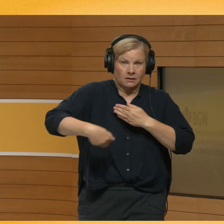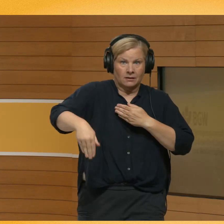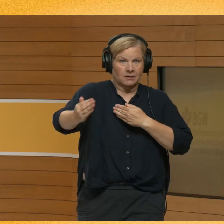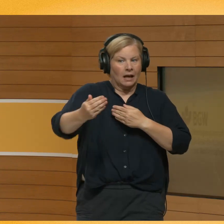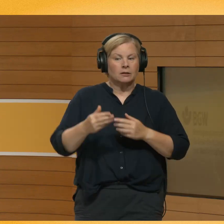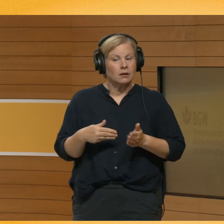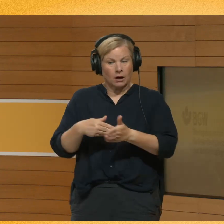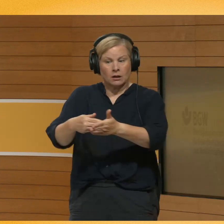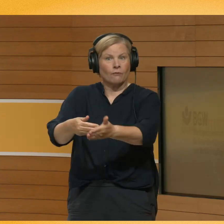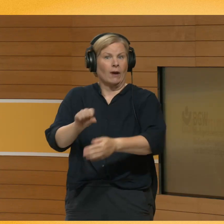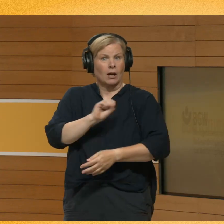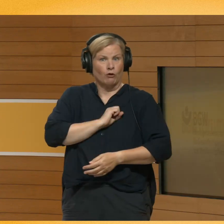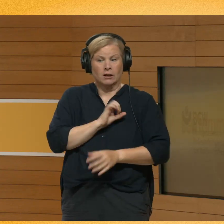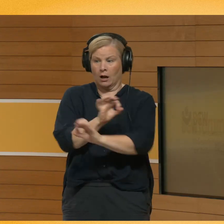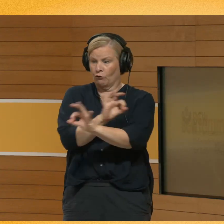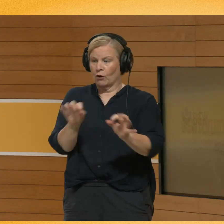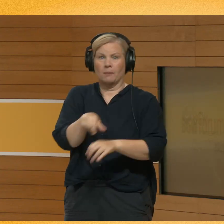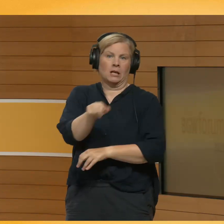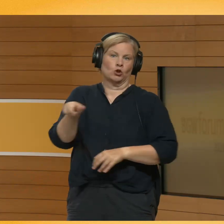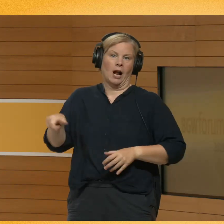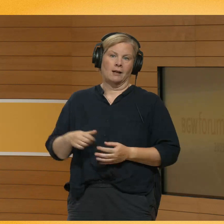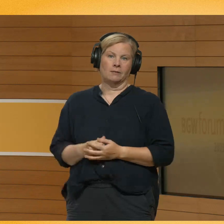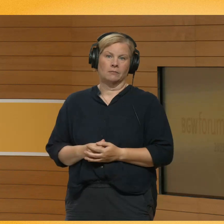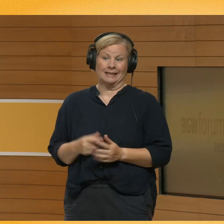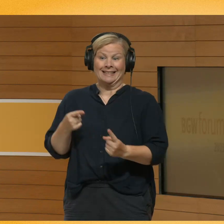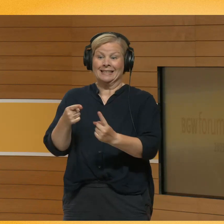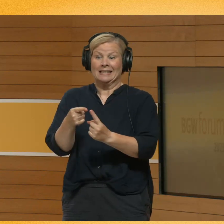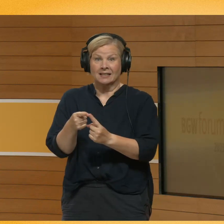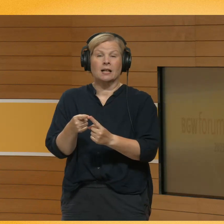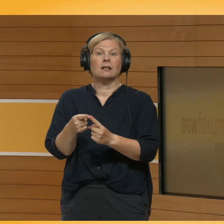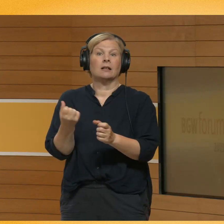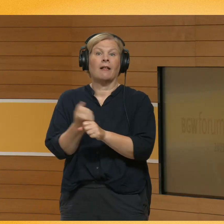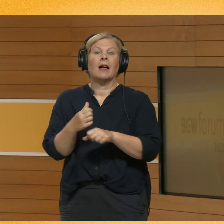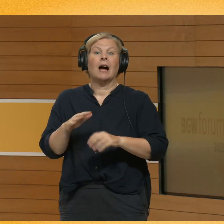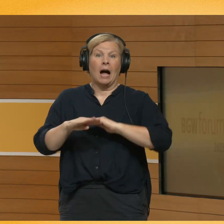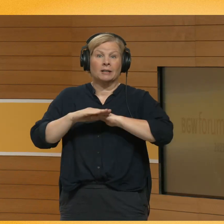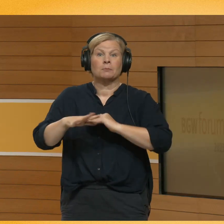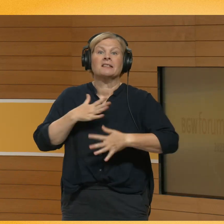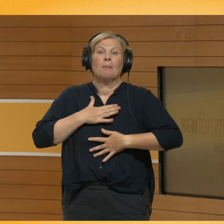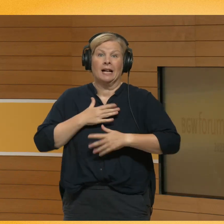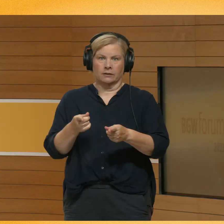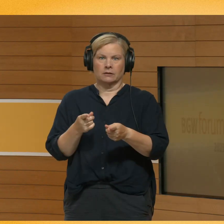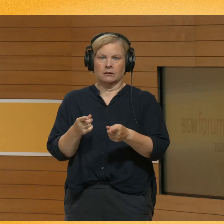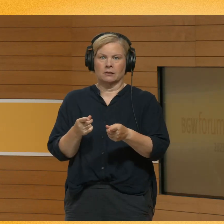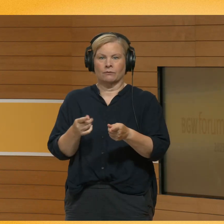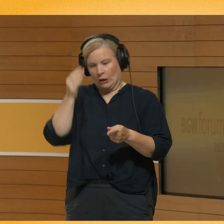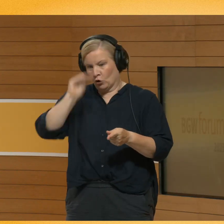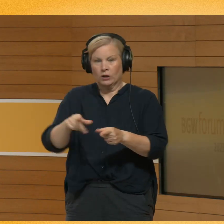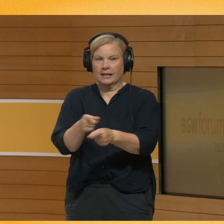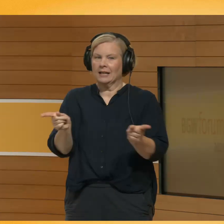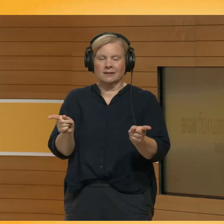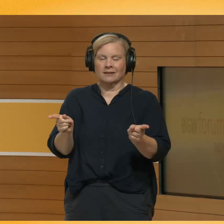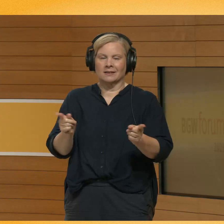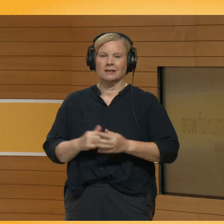not leave the organization. So for us, it was the way also out of the pandemic. And so we communicated at